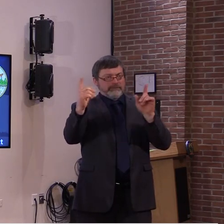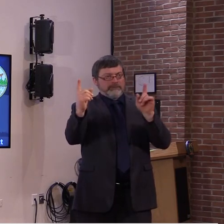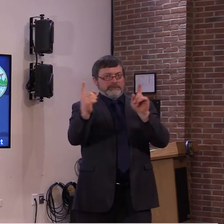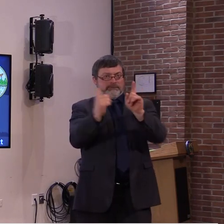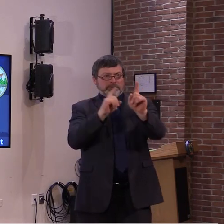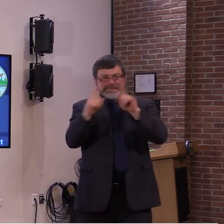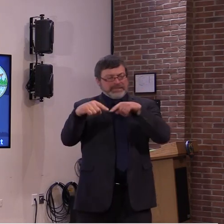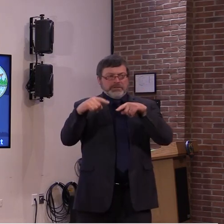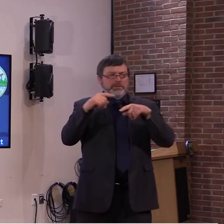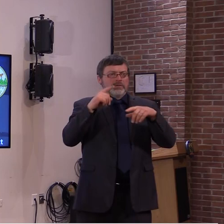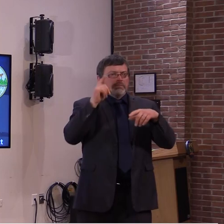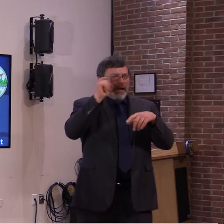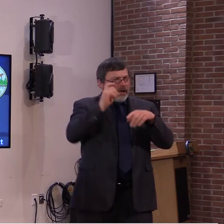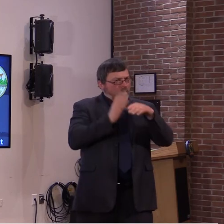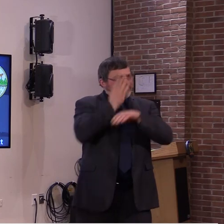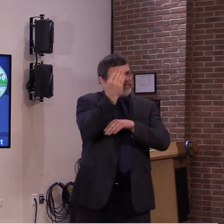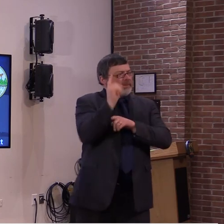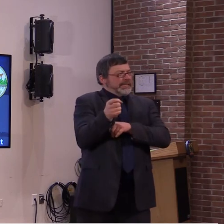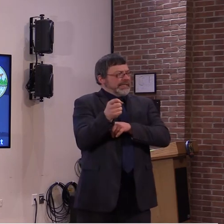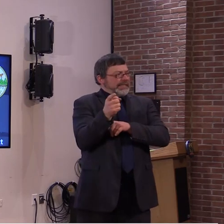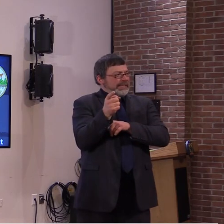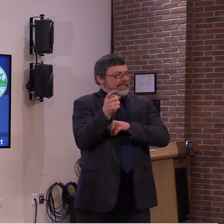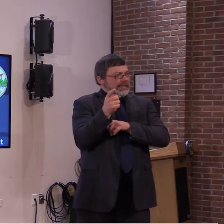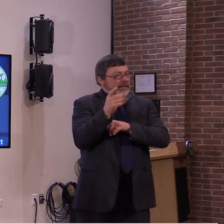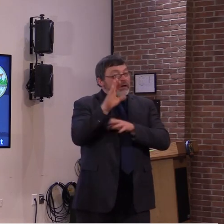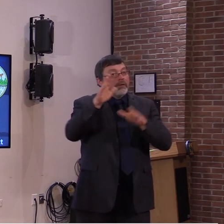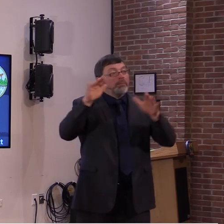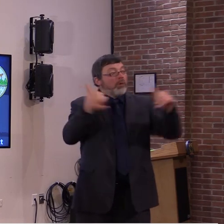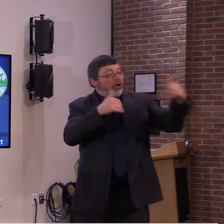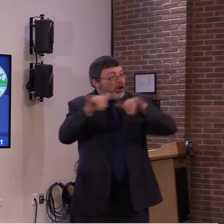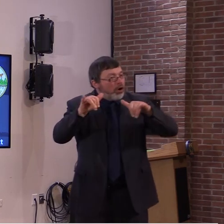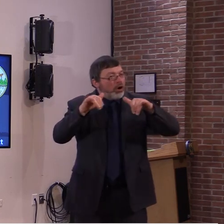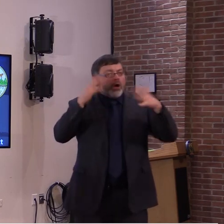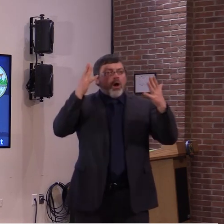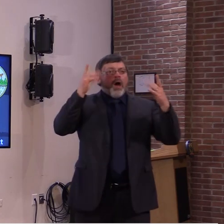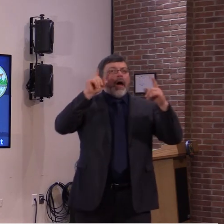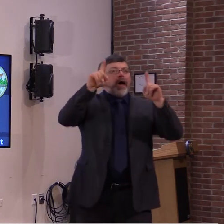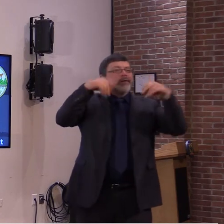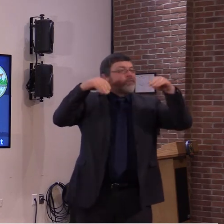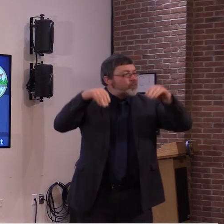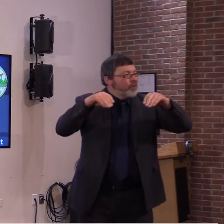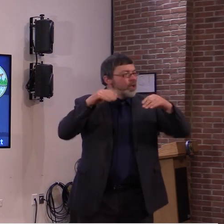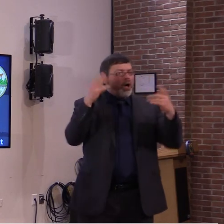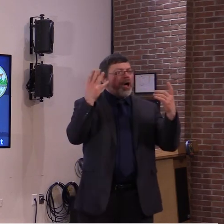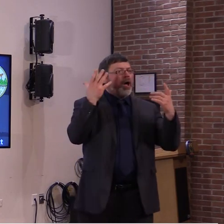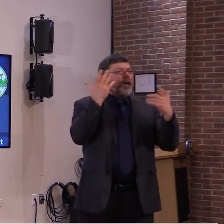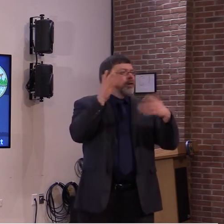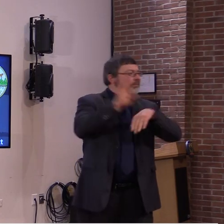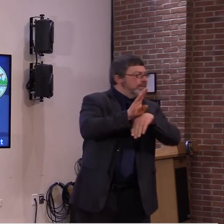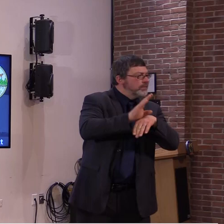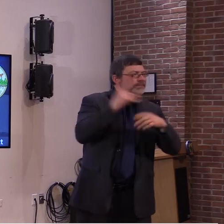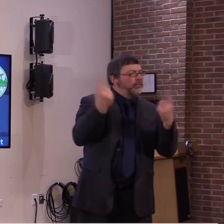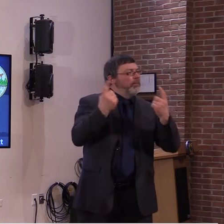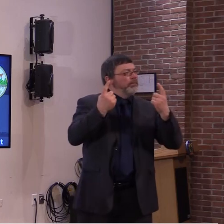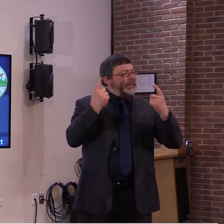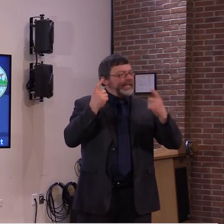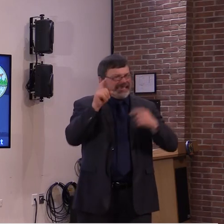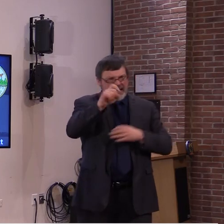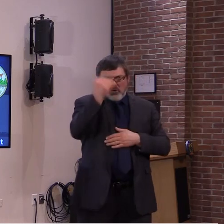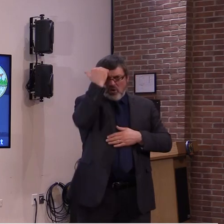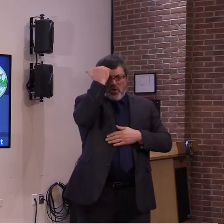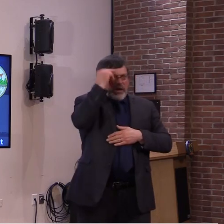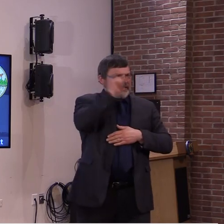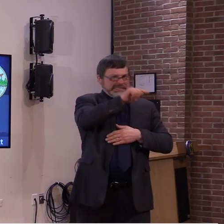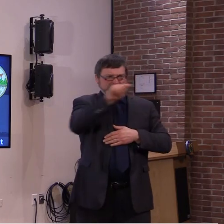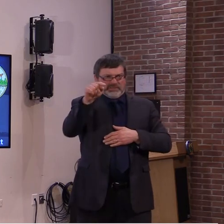protocols, please know that contact tracers don't enforce rules, and you're not going to get into trouble. The key is